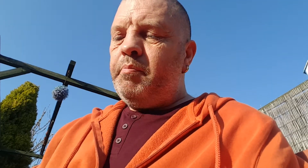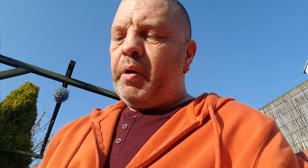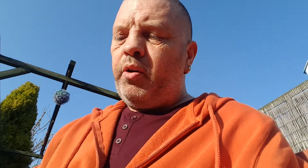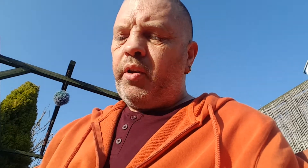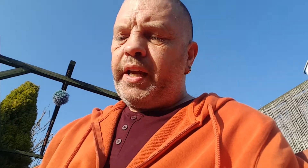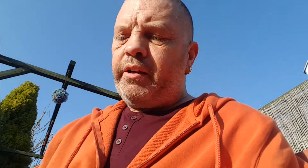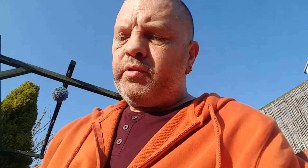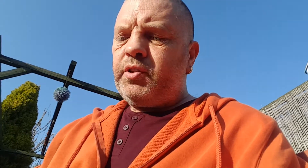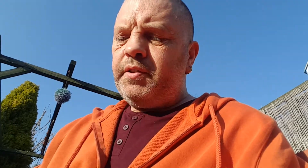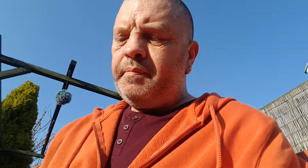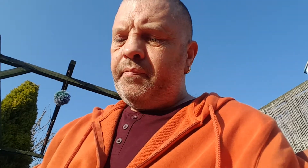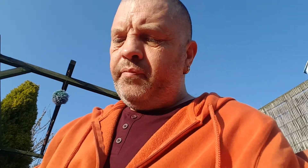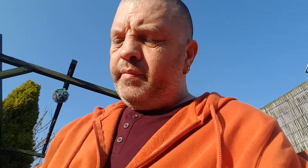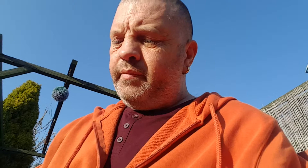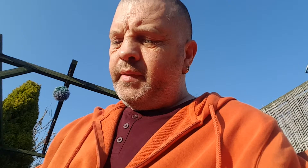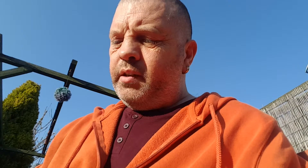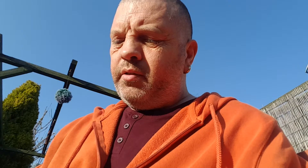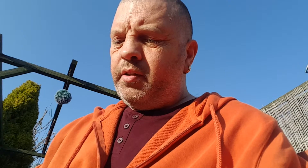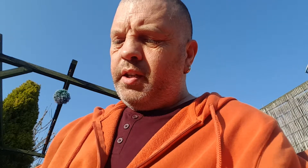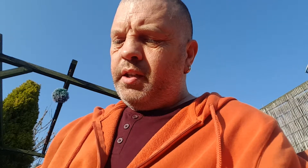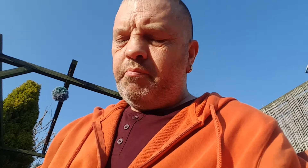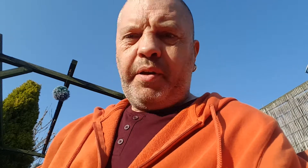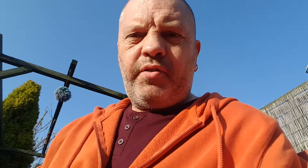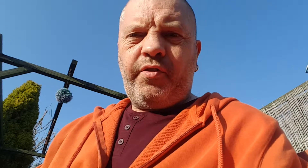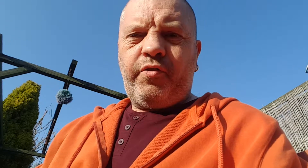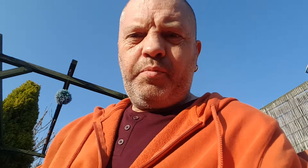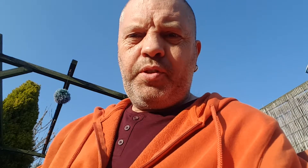By all accounts, on bass forums,